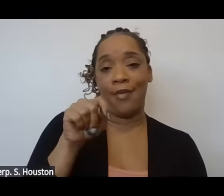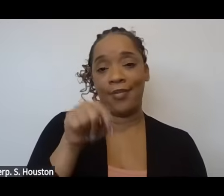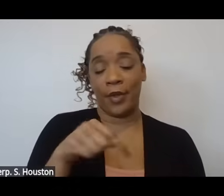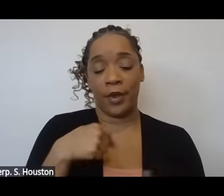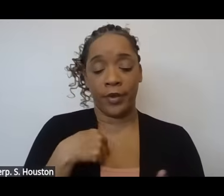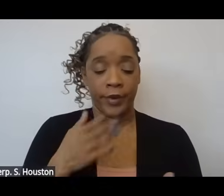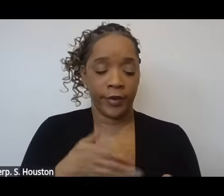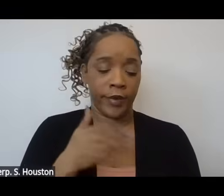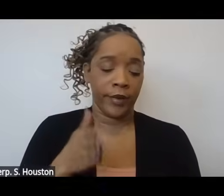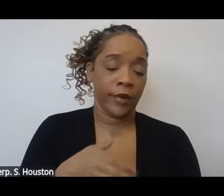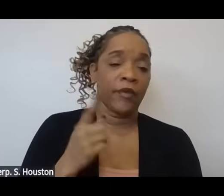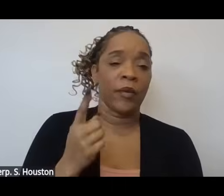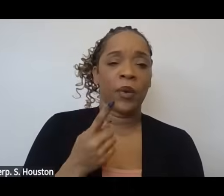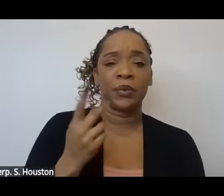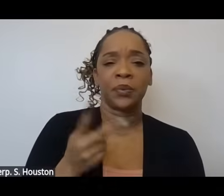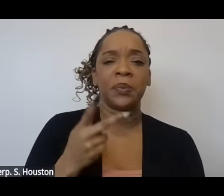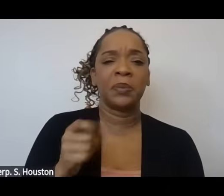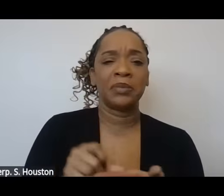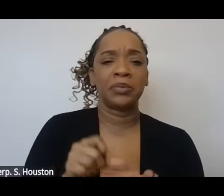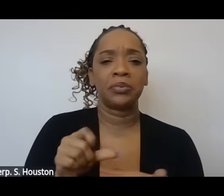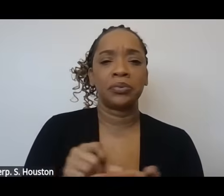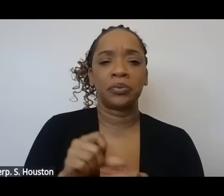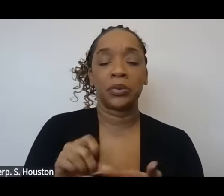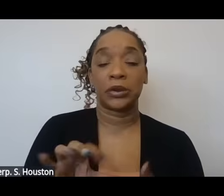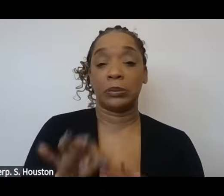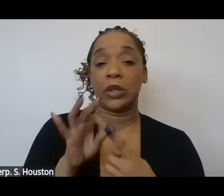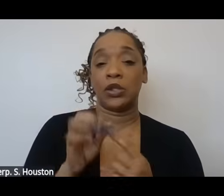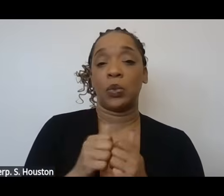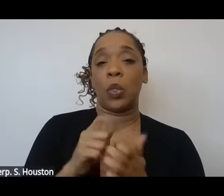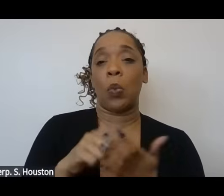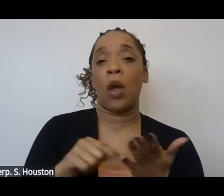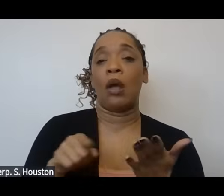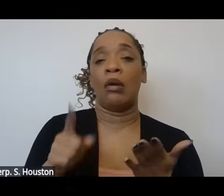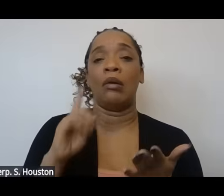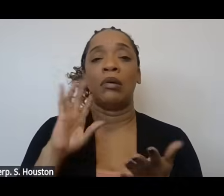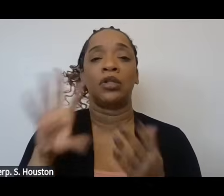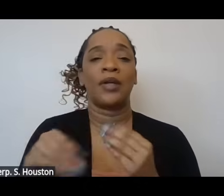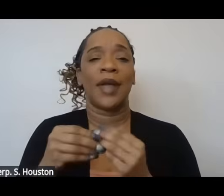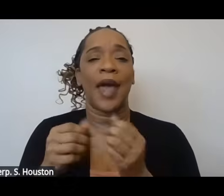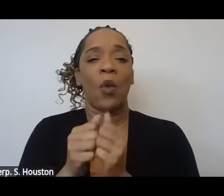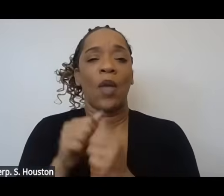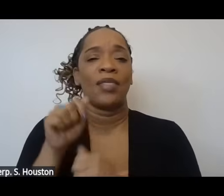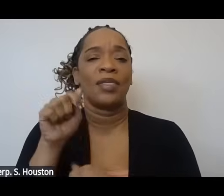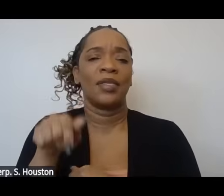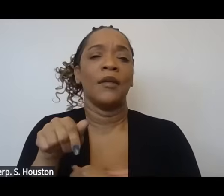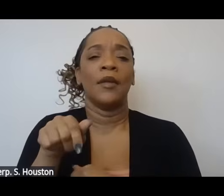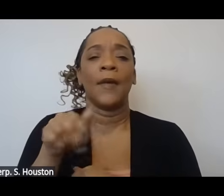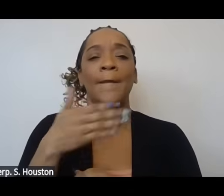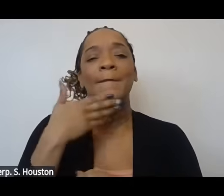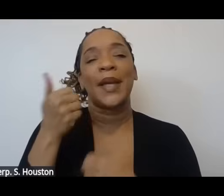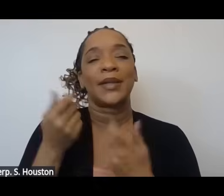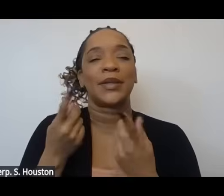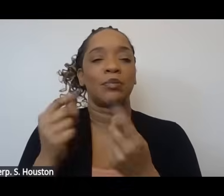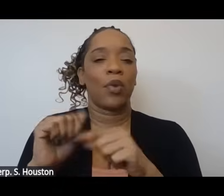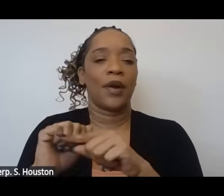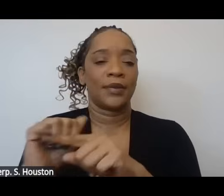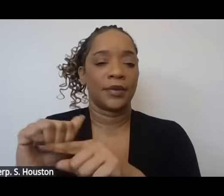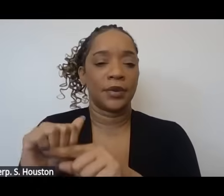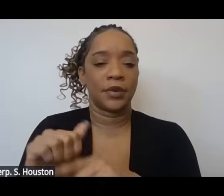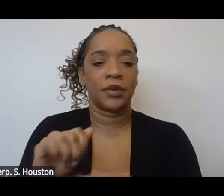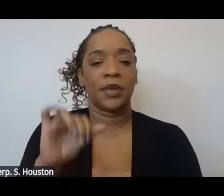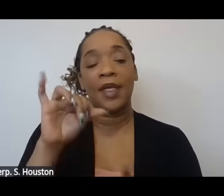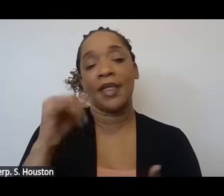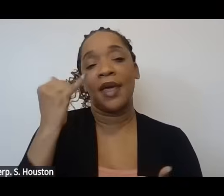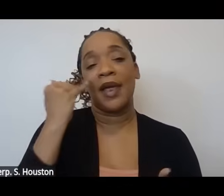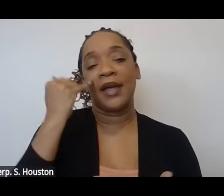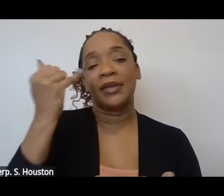this, especially with what's been added in with best practices, right? The idea that, if a